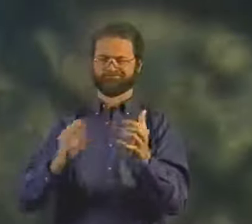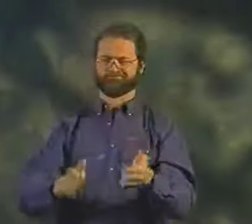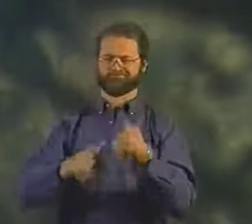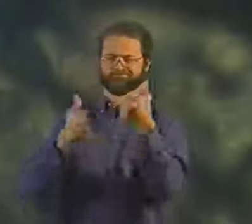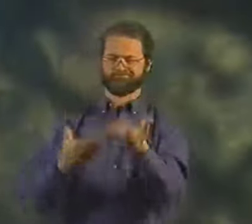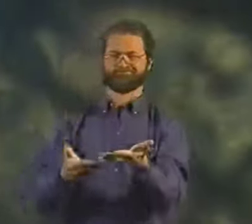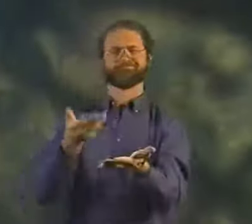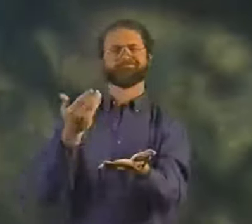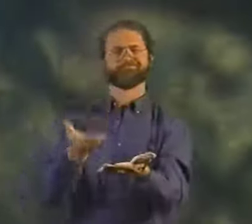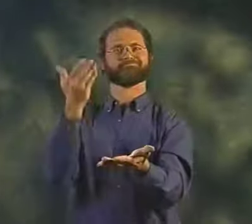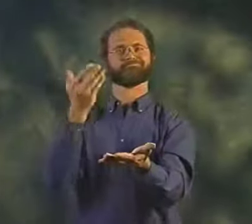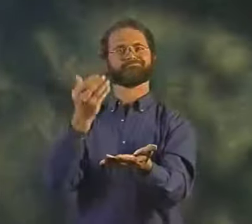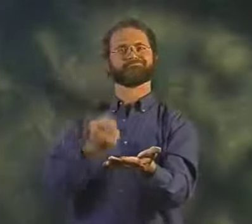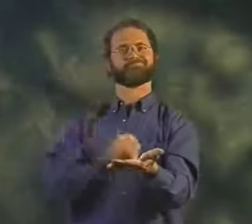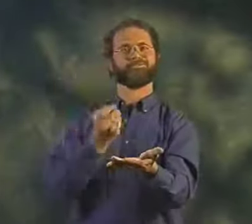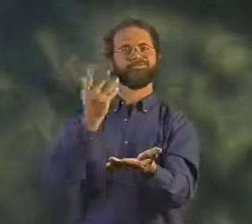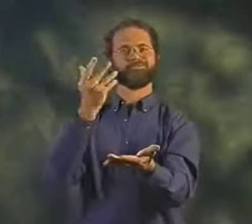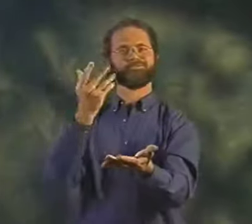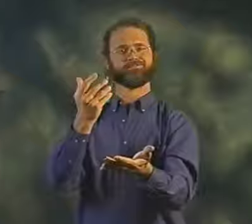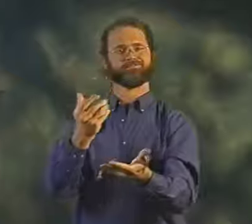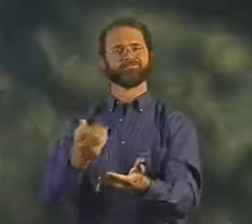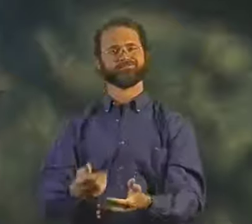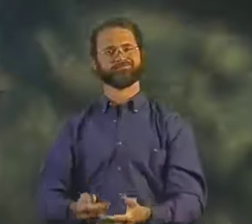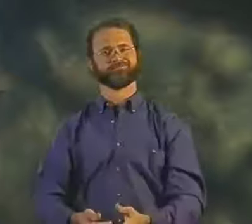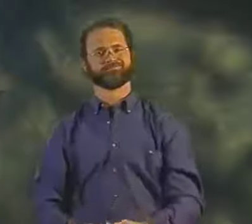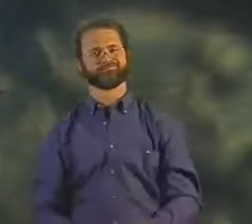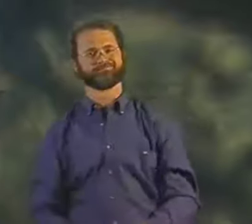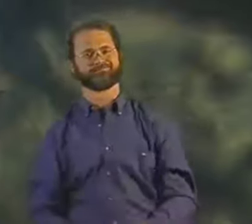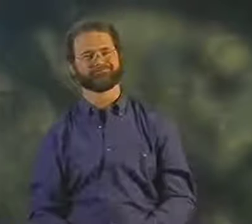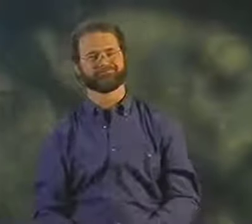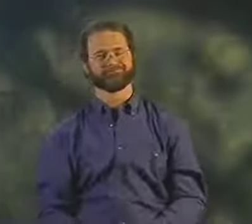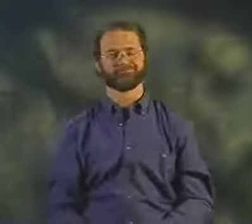at his or her disposal in creating a work of art.